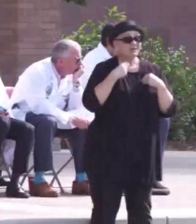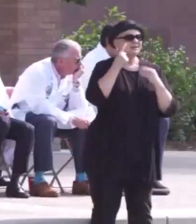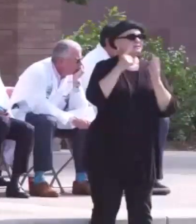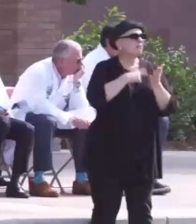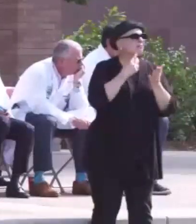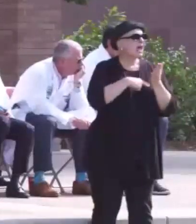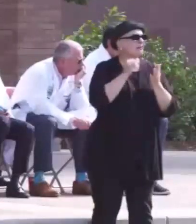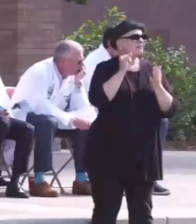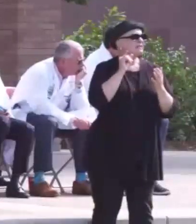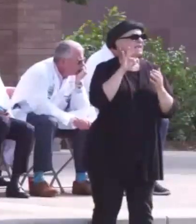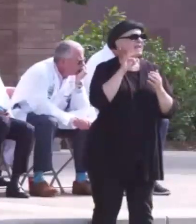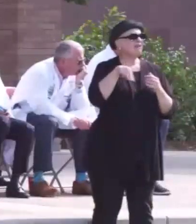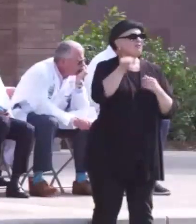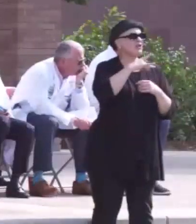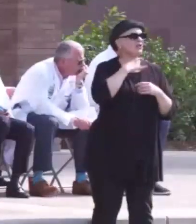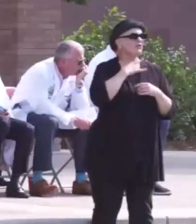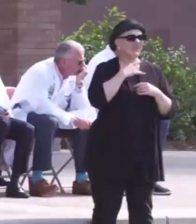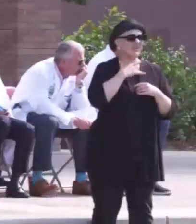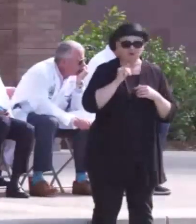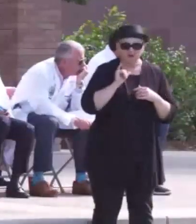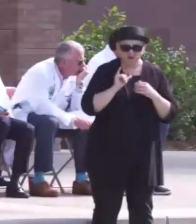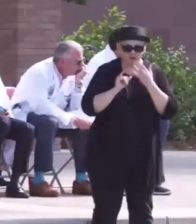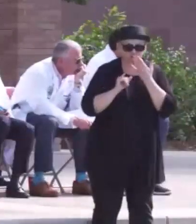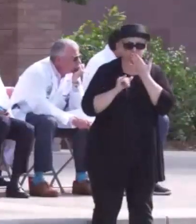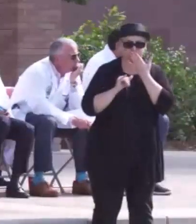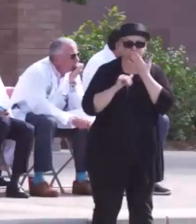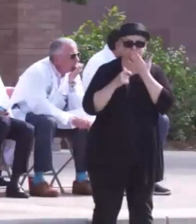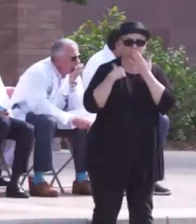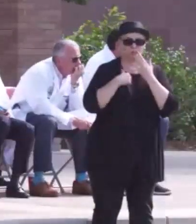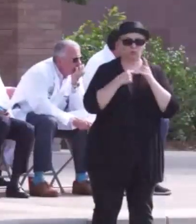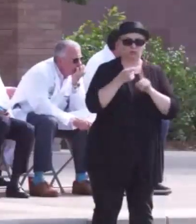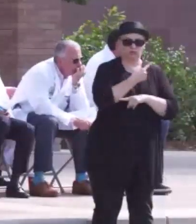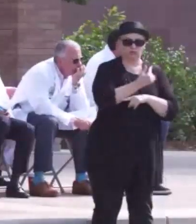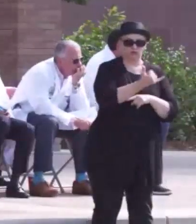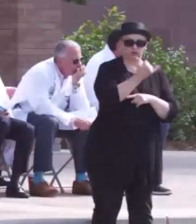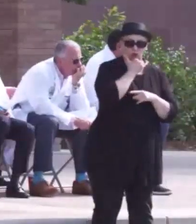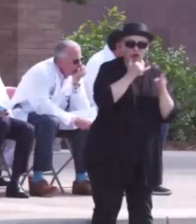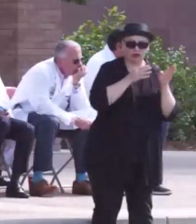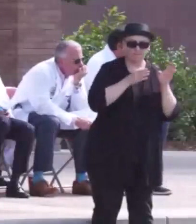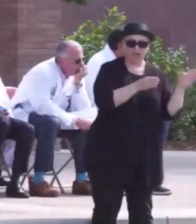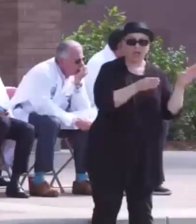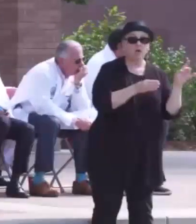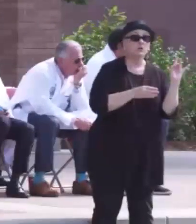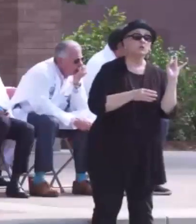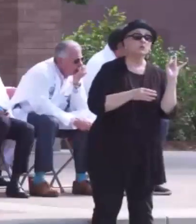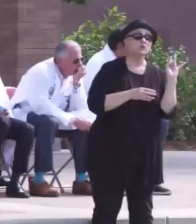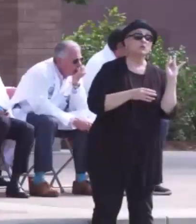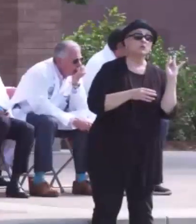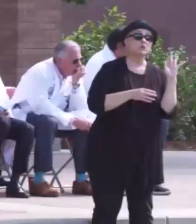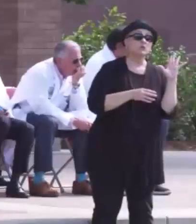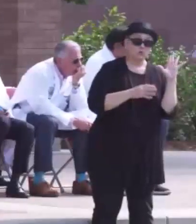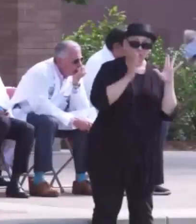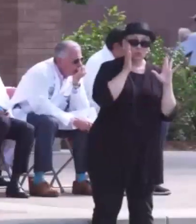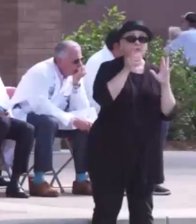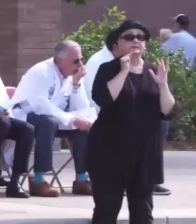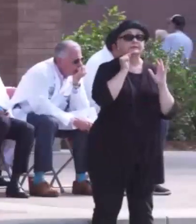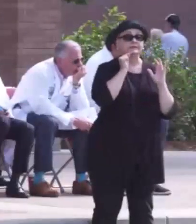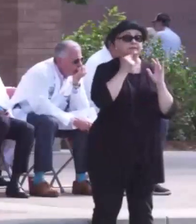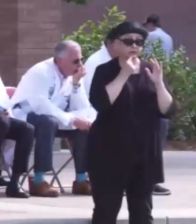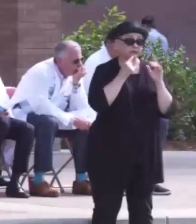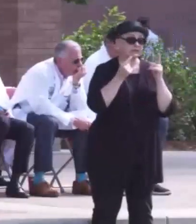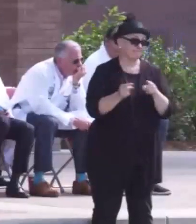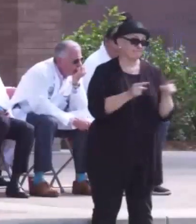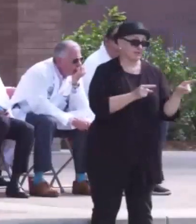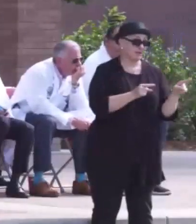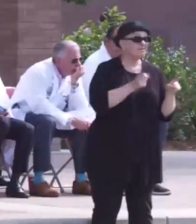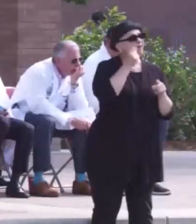that when we choose the wrong path, it has very serious consequences. The wrong social norms